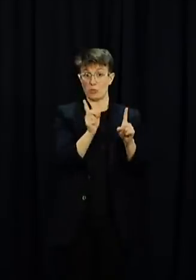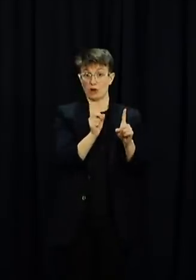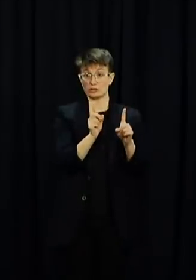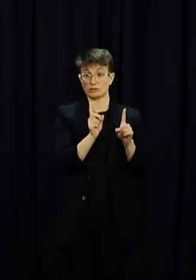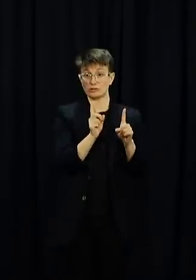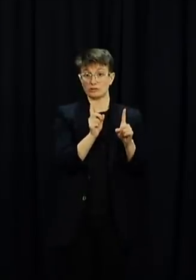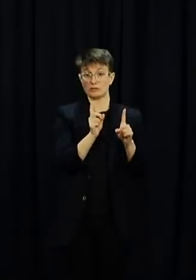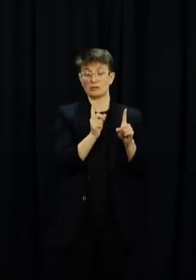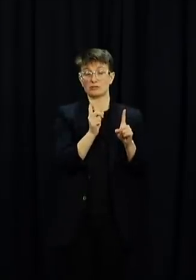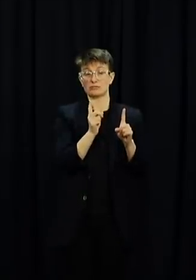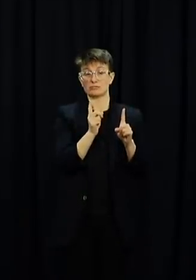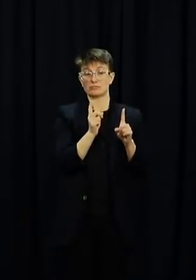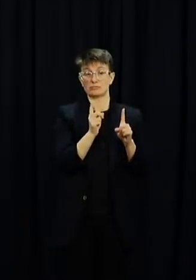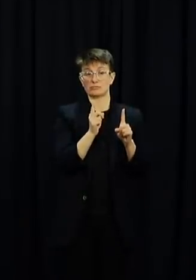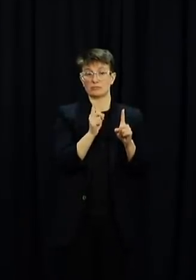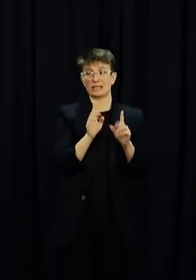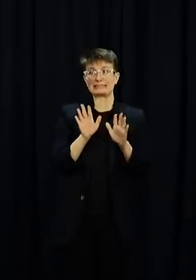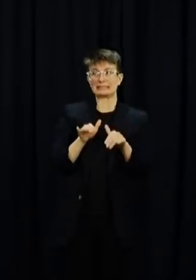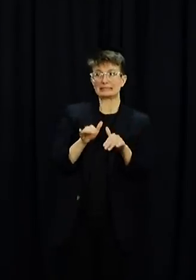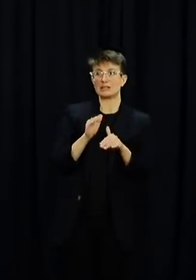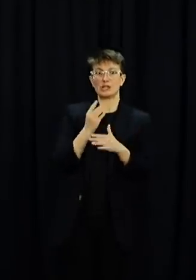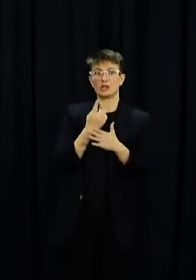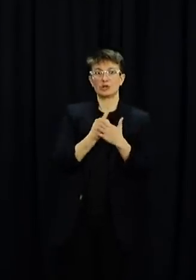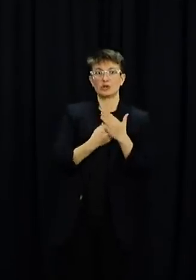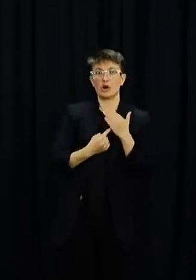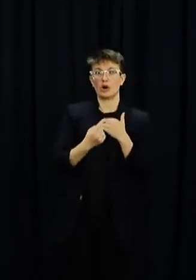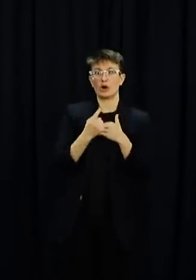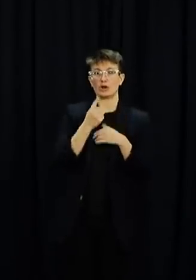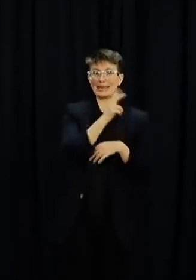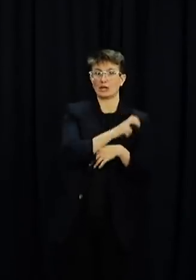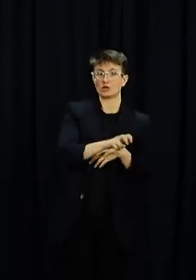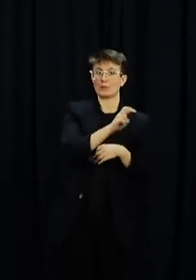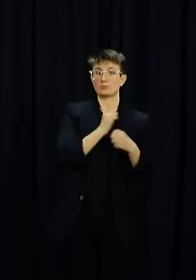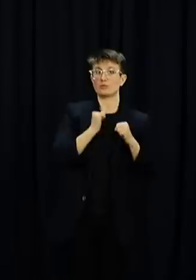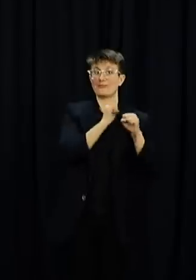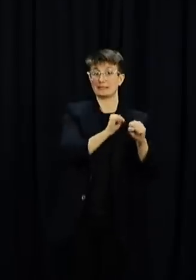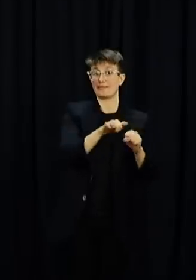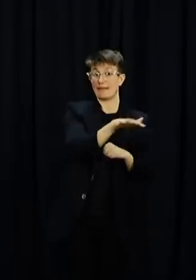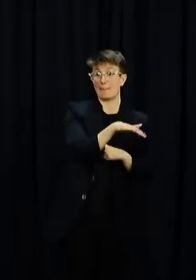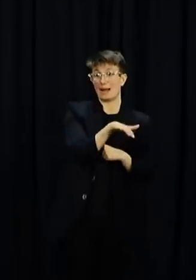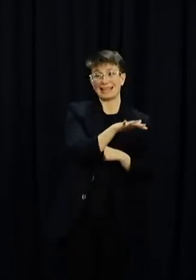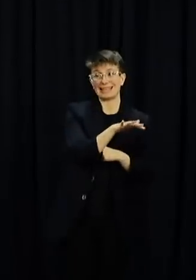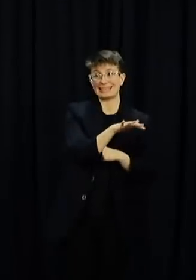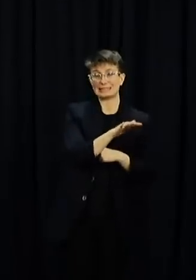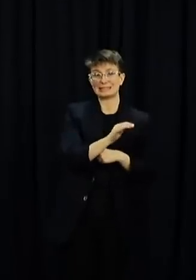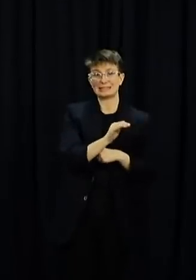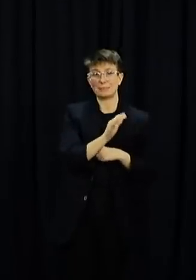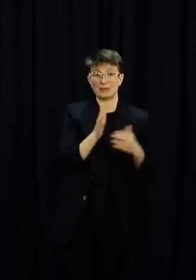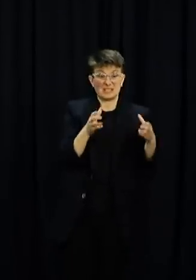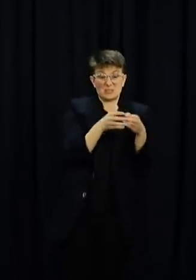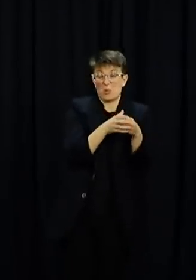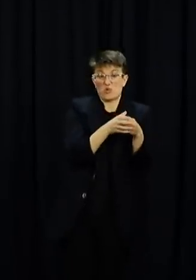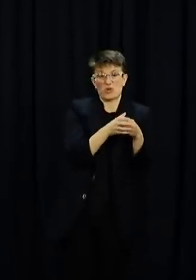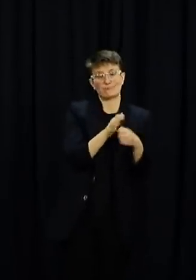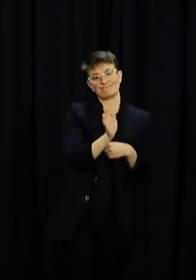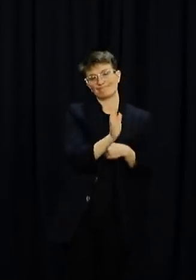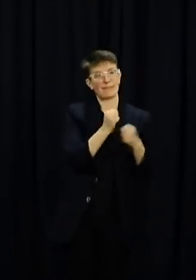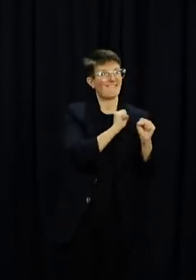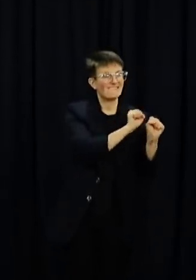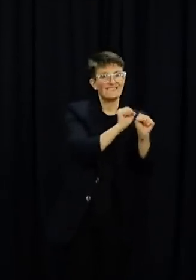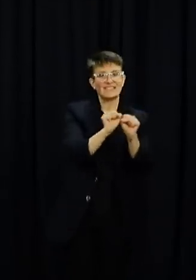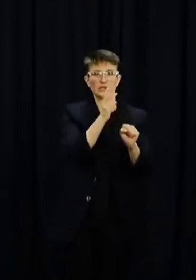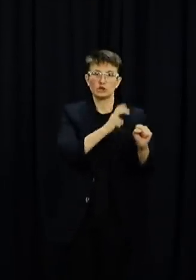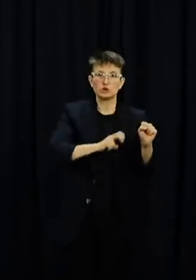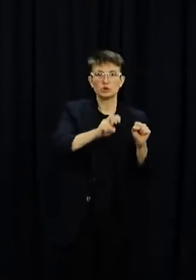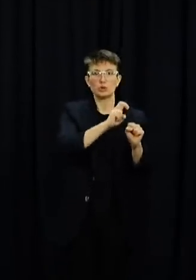was not just a trip to visit another family and a sort of a small potential group of contacts, but they had visited a number of